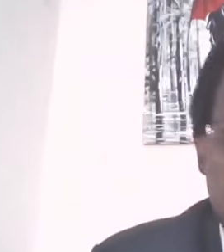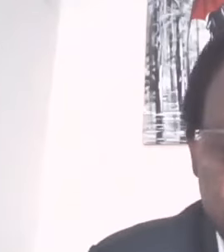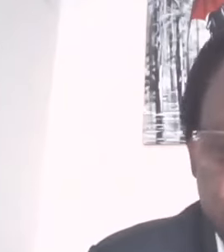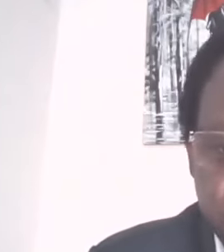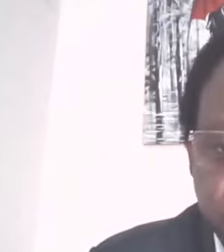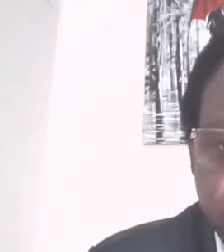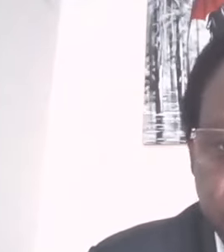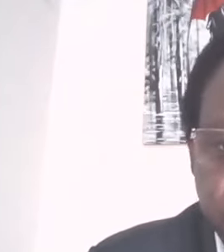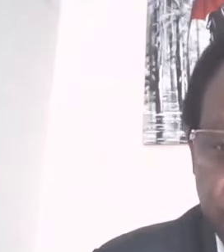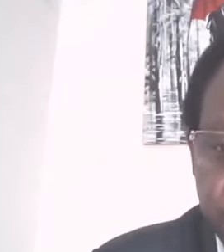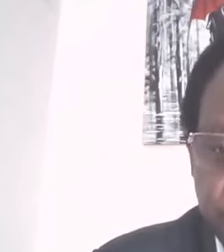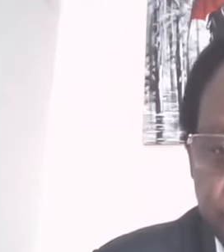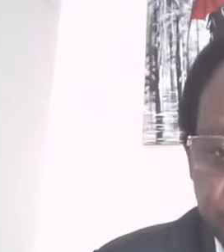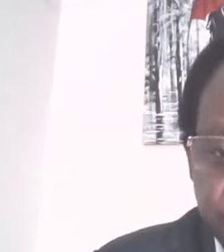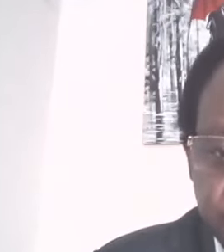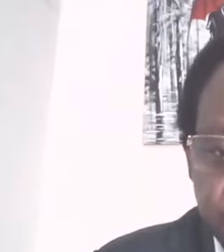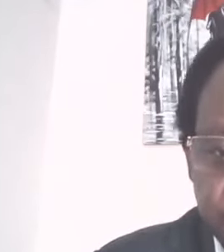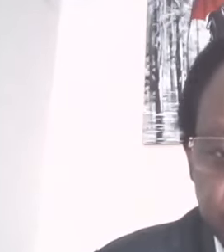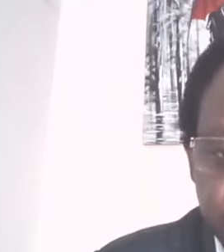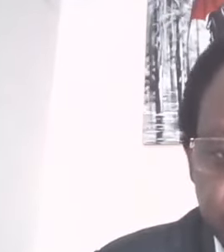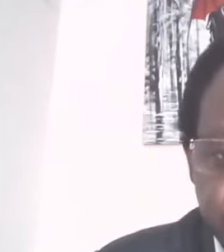themselves.